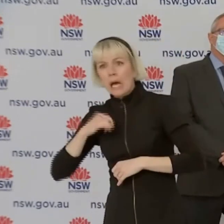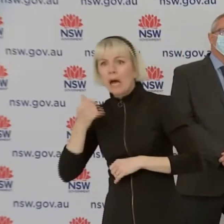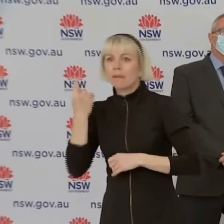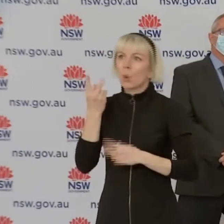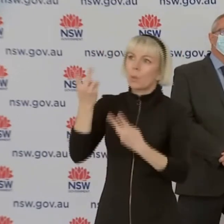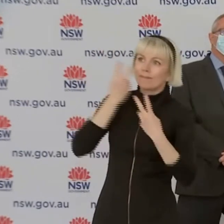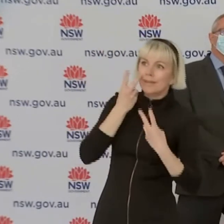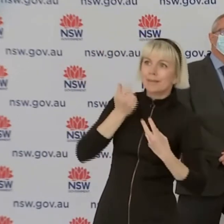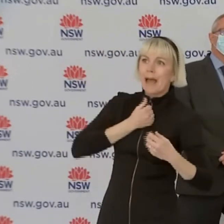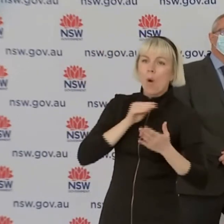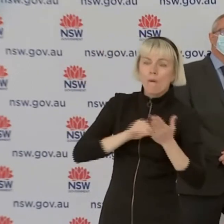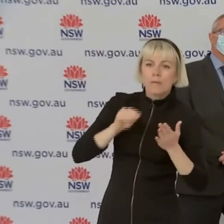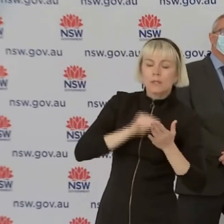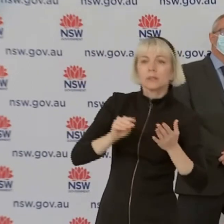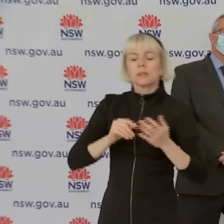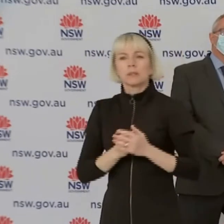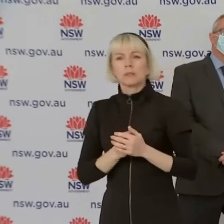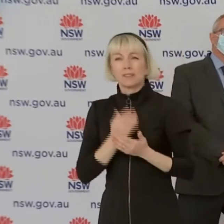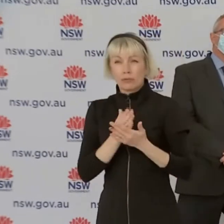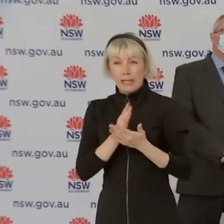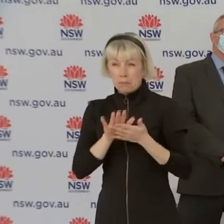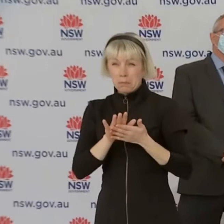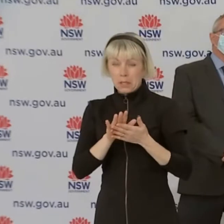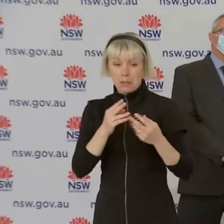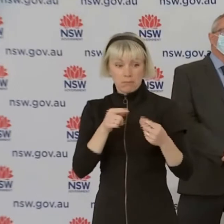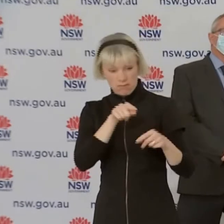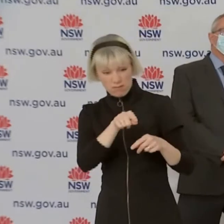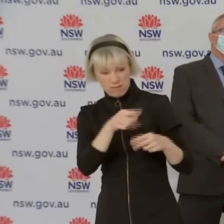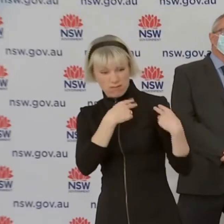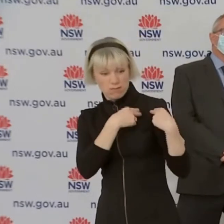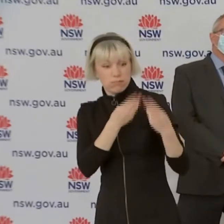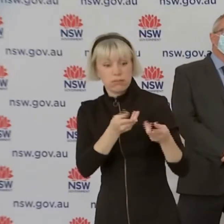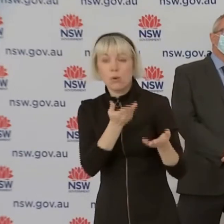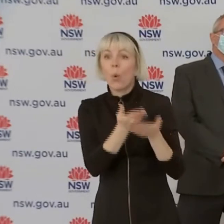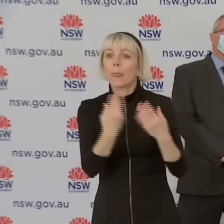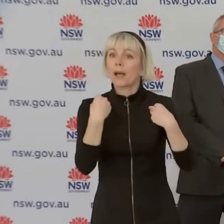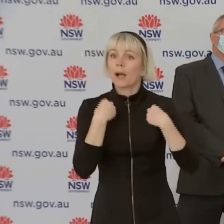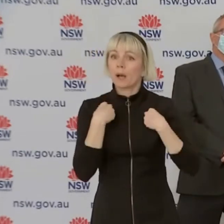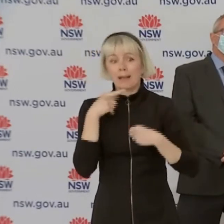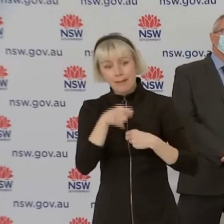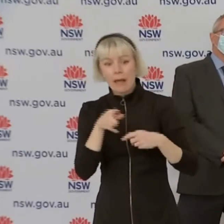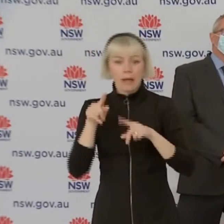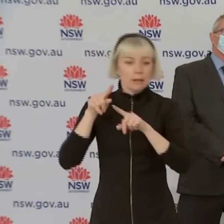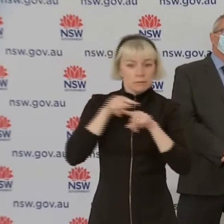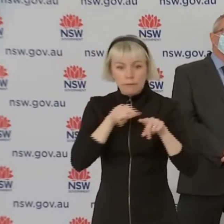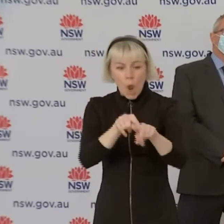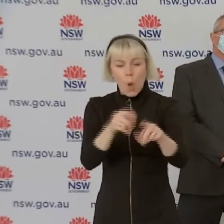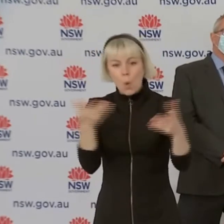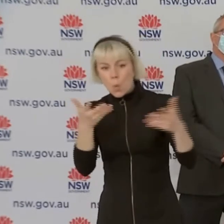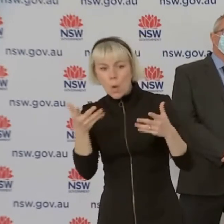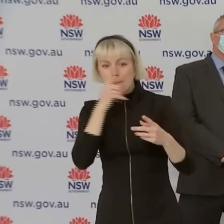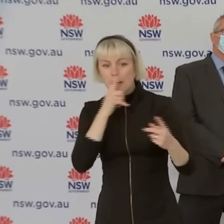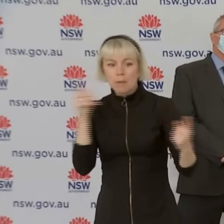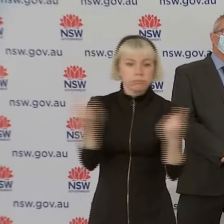Is the onus then on the company to contact their staff and let them know? And do New South Wales Health take on any responsibility at that